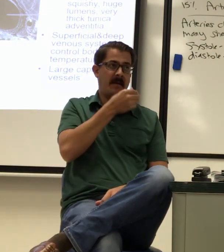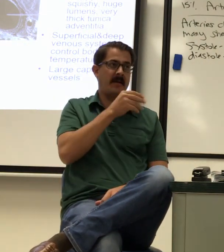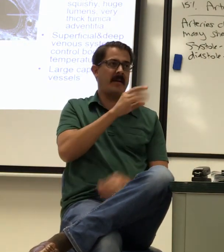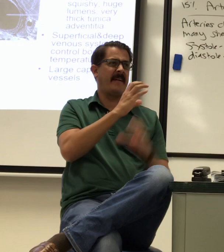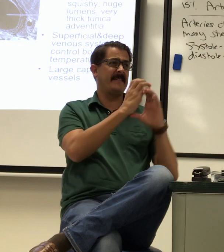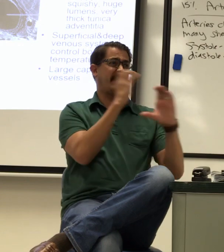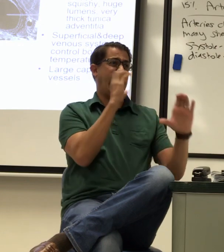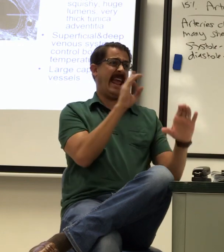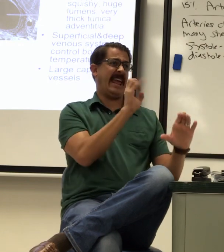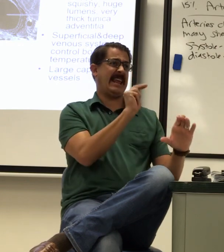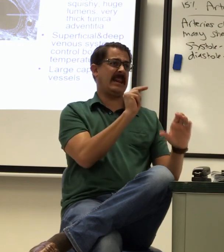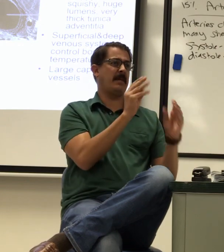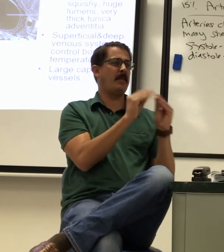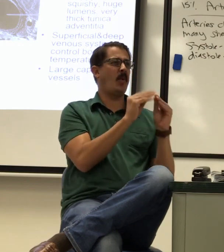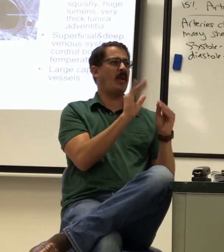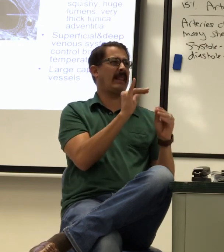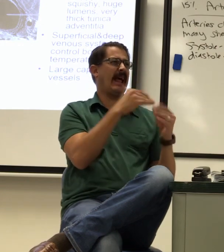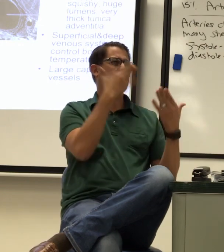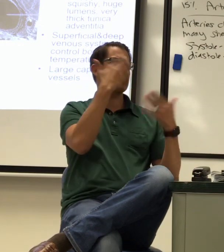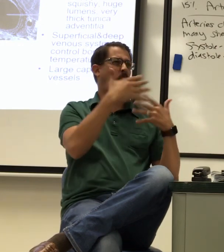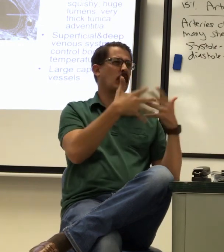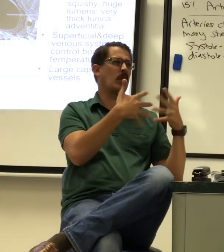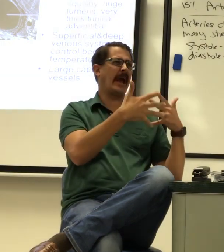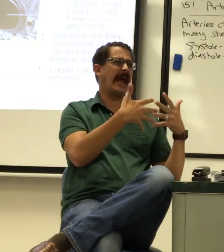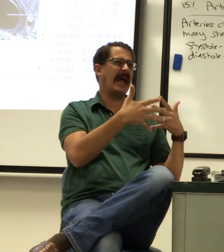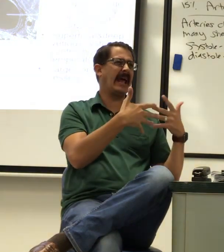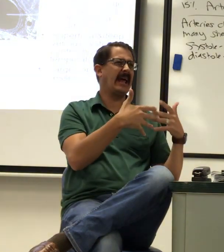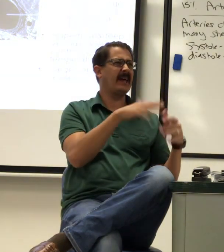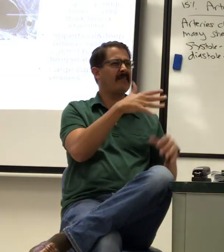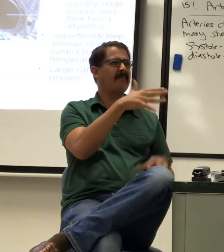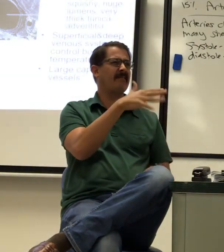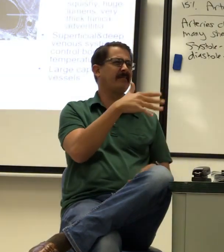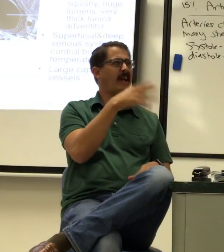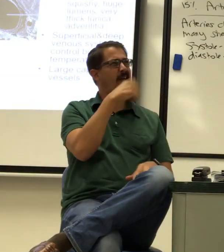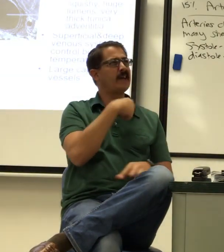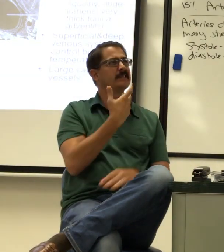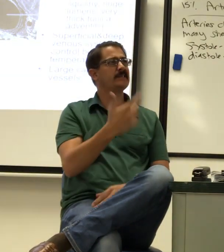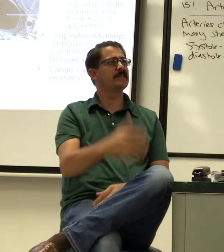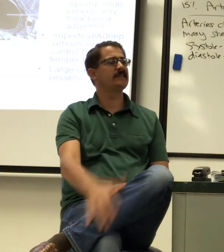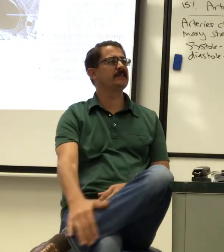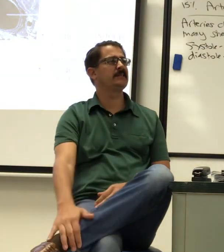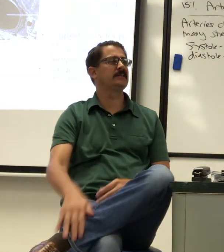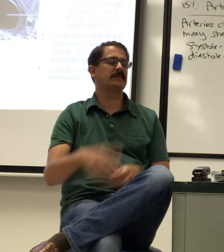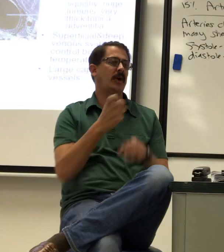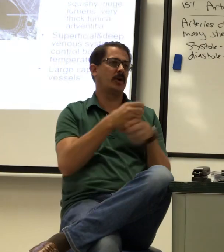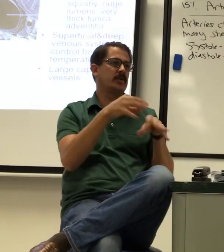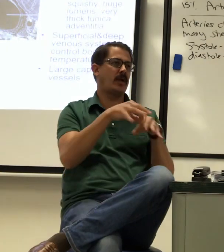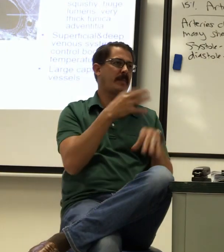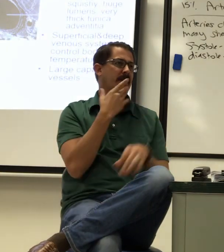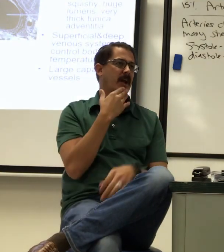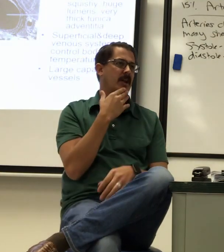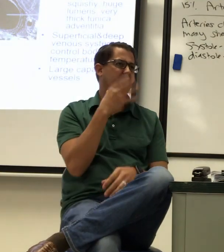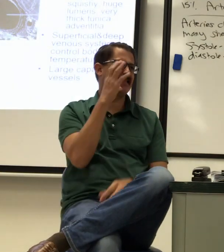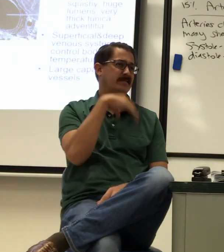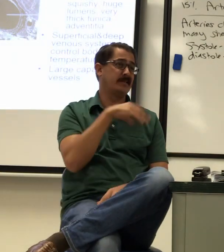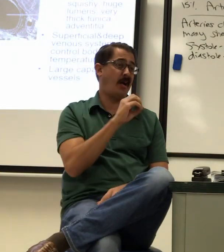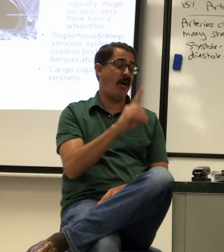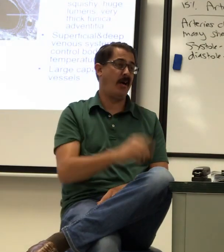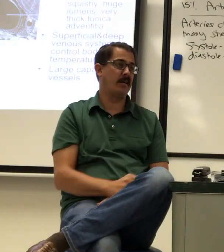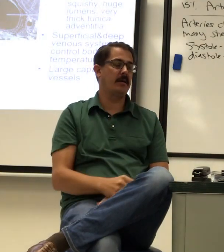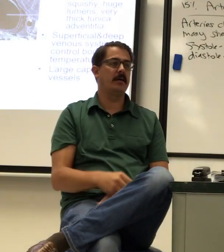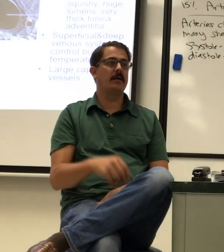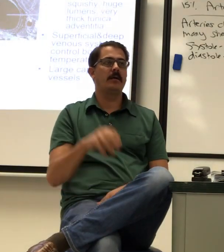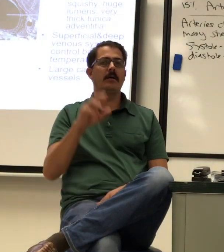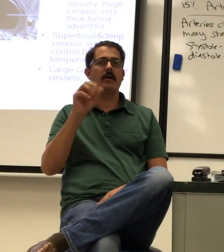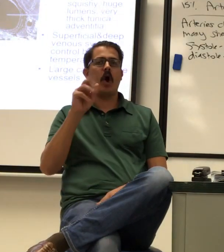veins are usually more kind of dark grayish, I guess. It's hard to describe the color, it's very odd.